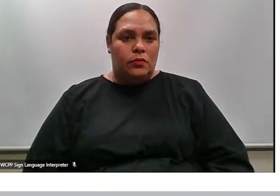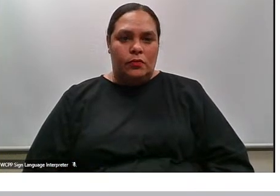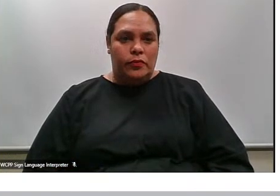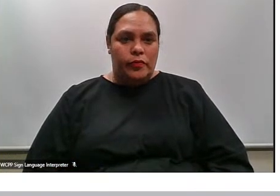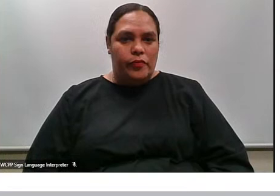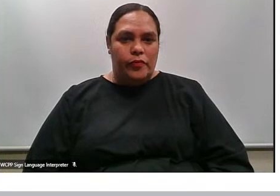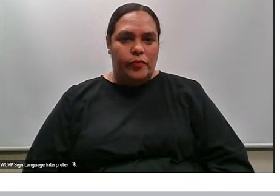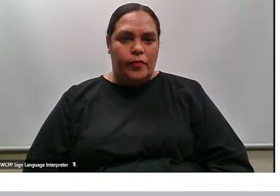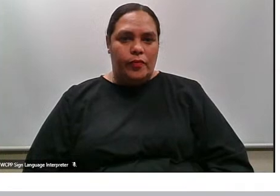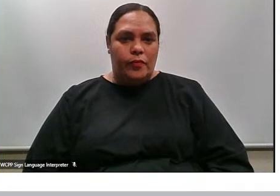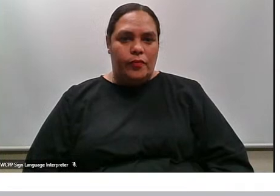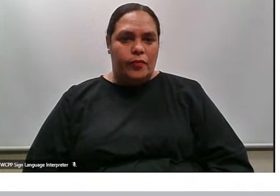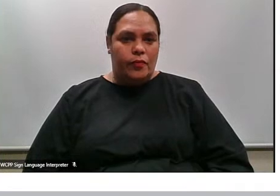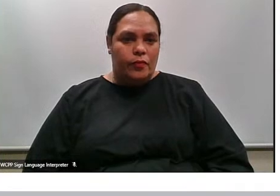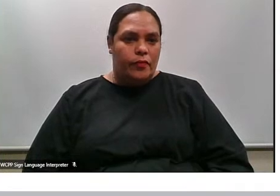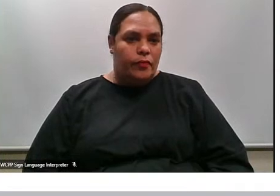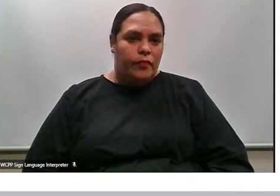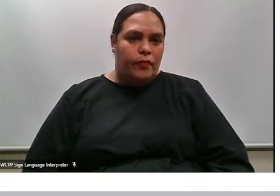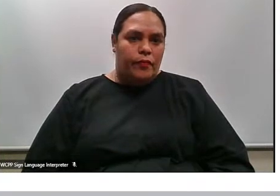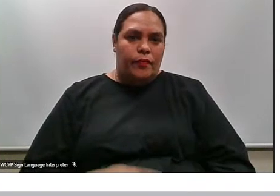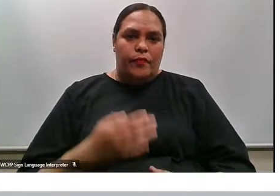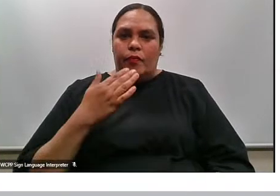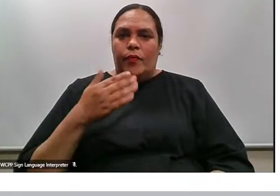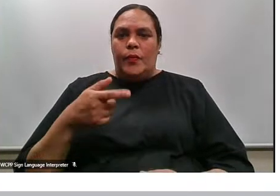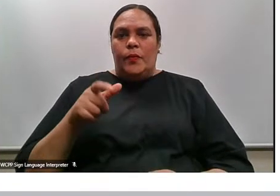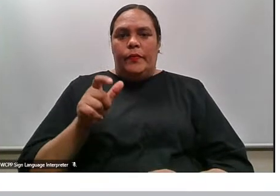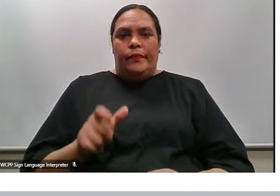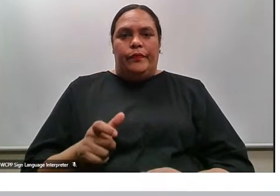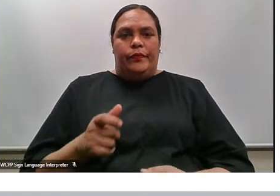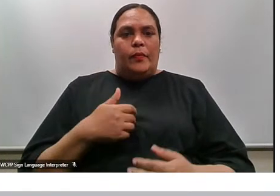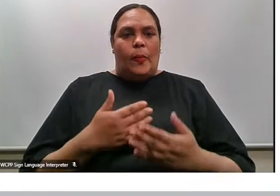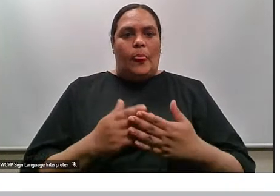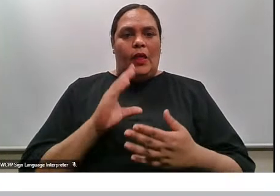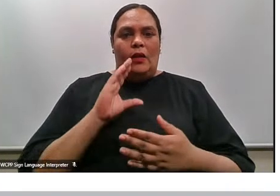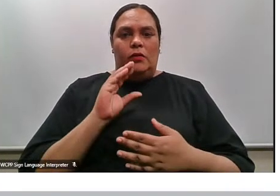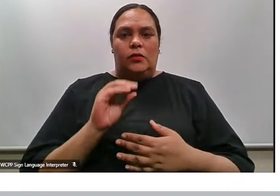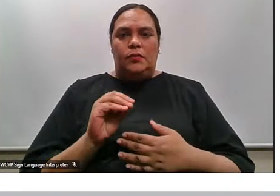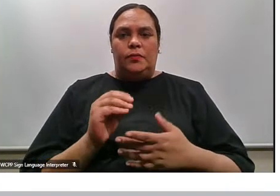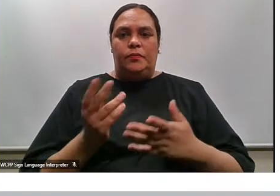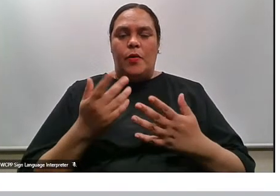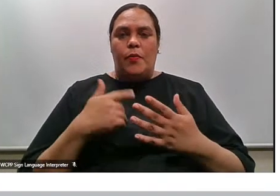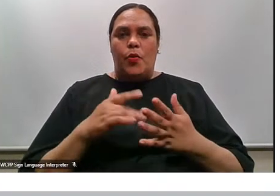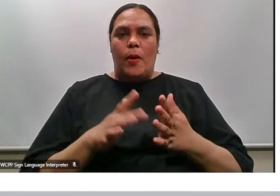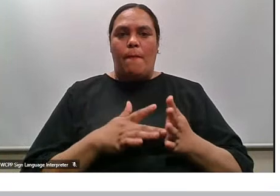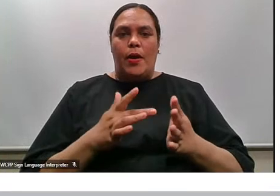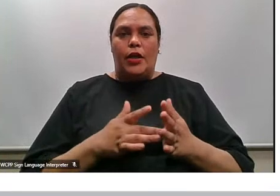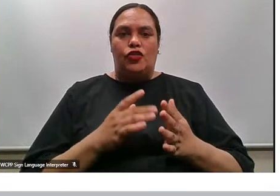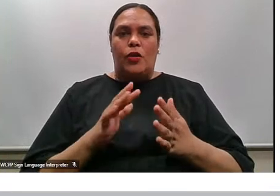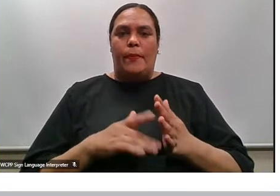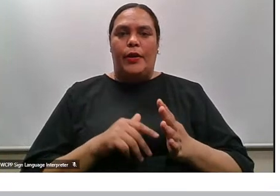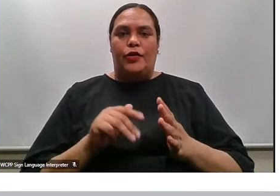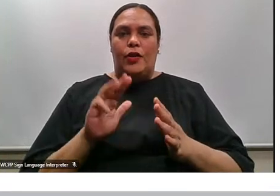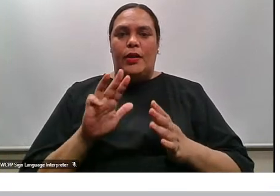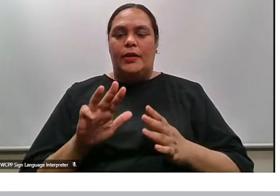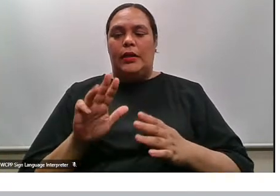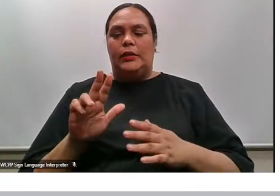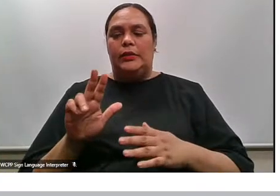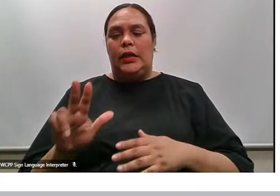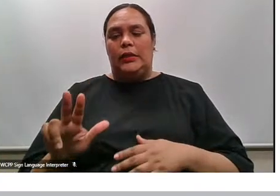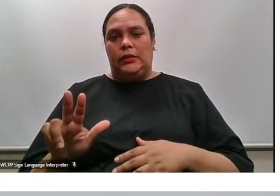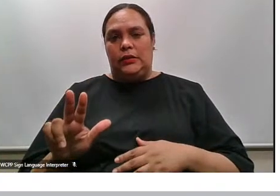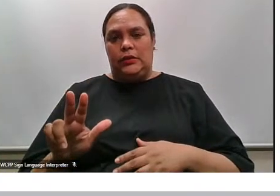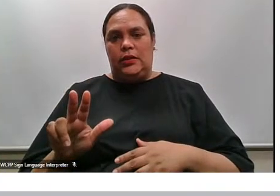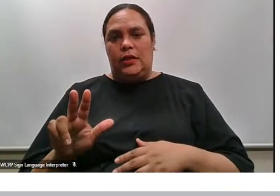Thank you, Chair. If I could ask that we page to page 98